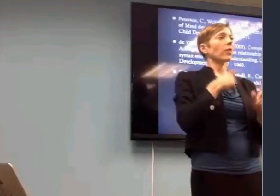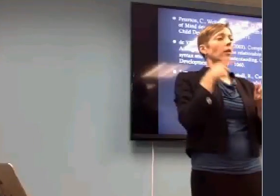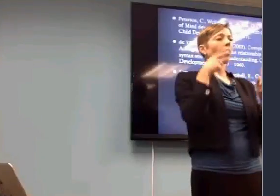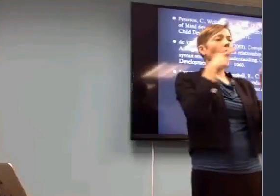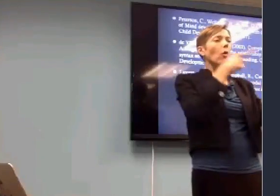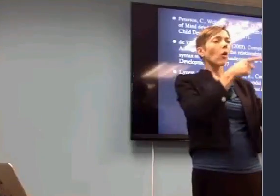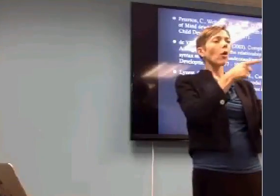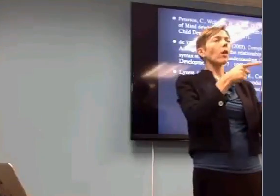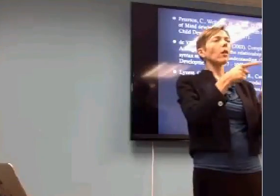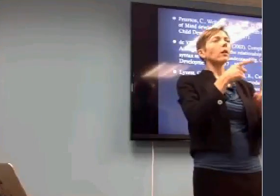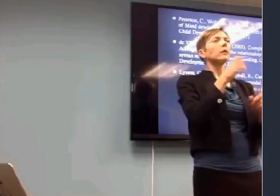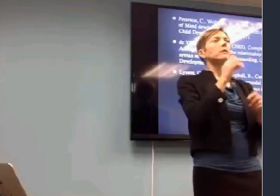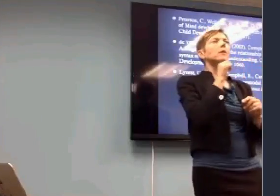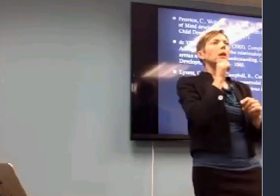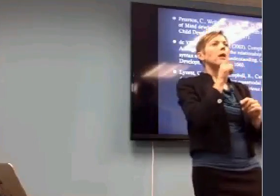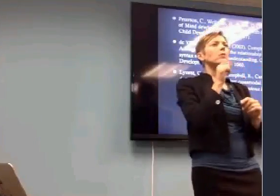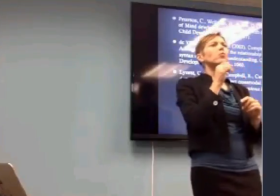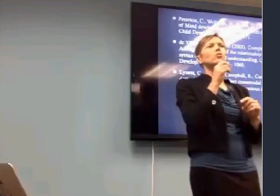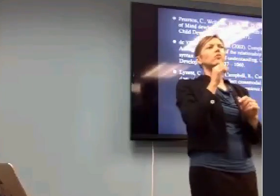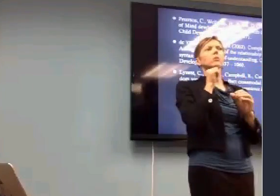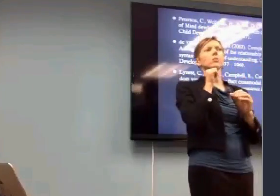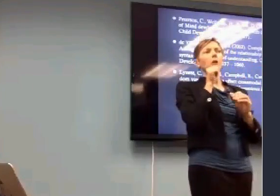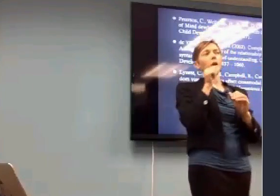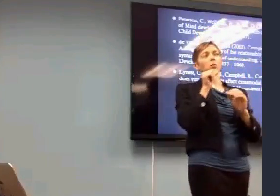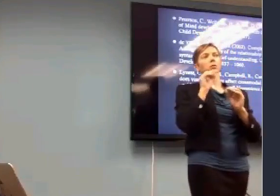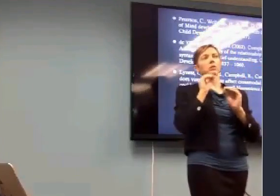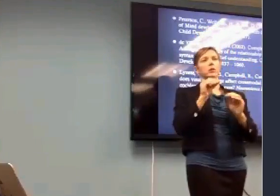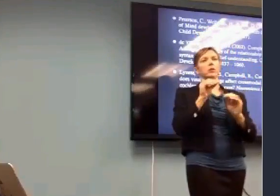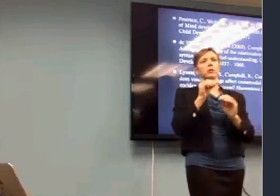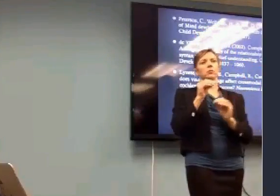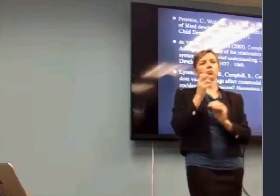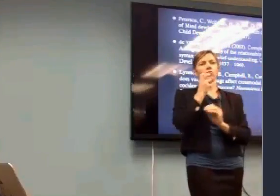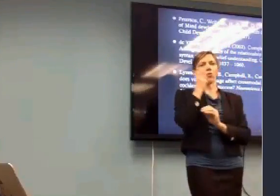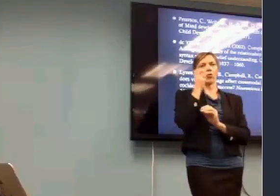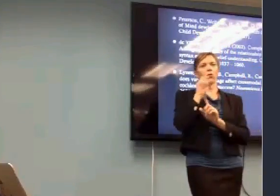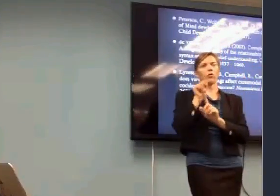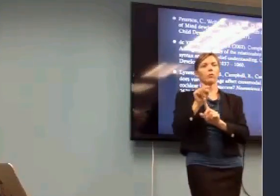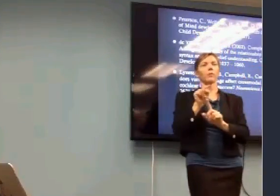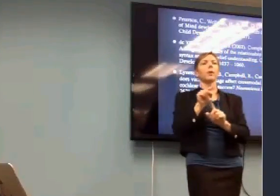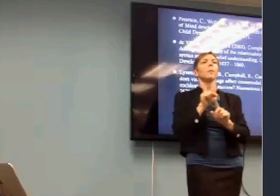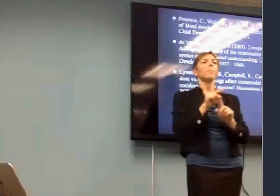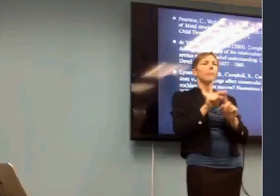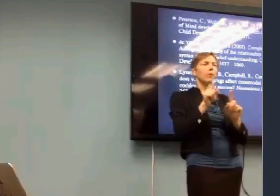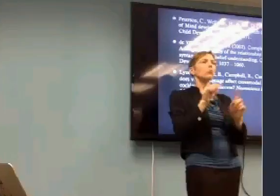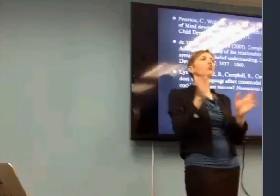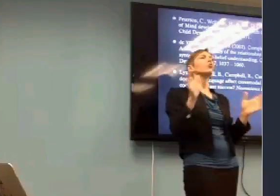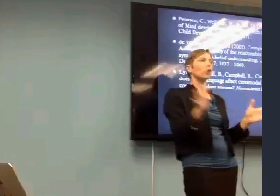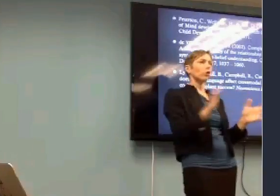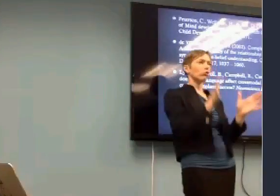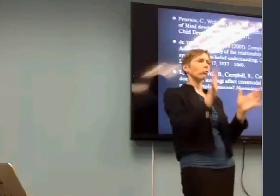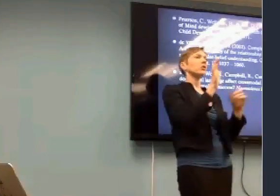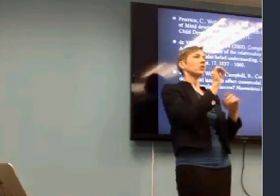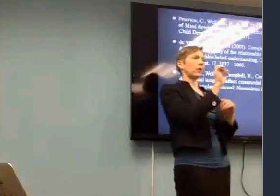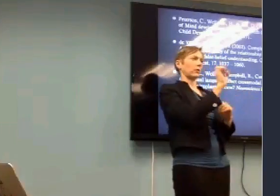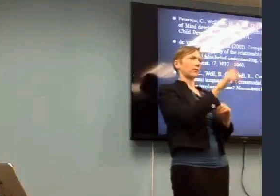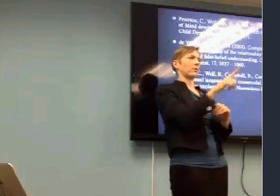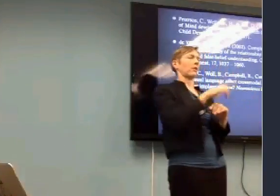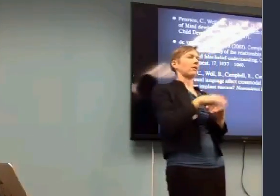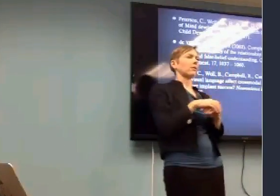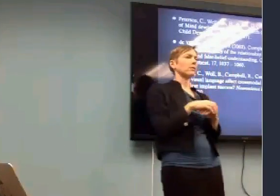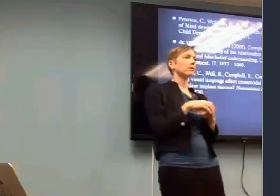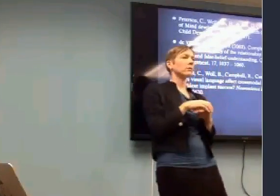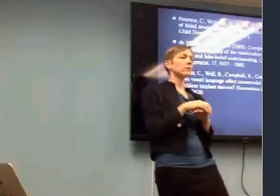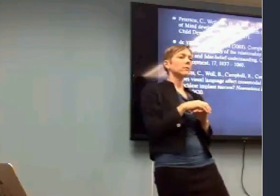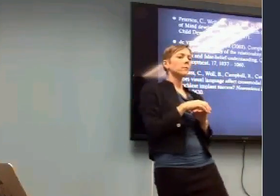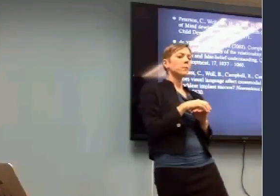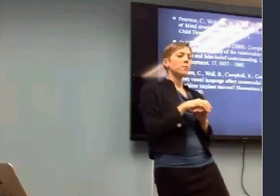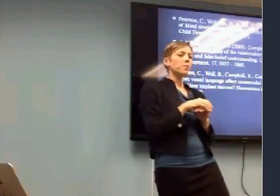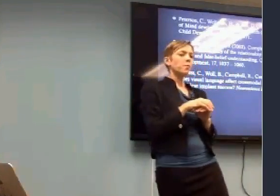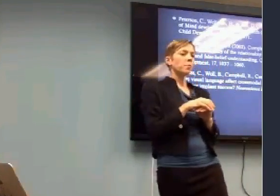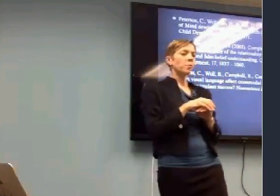so for me, the goal is not to not teach using oral methods, but rather to encourage the use of